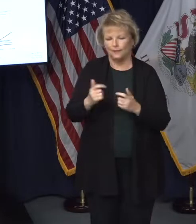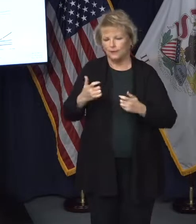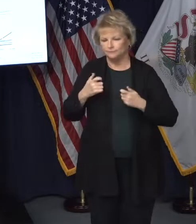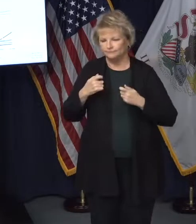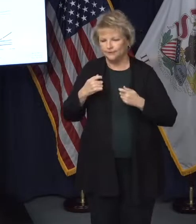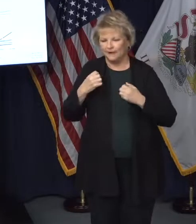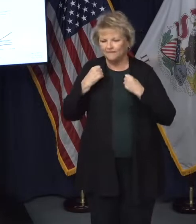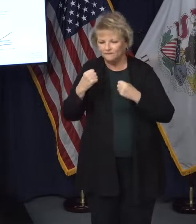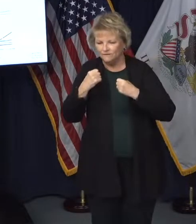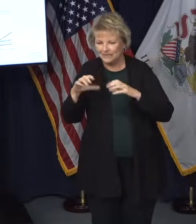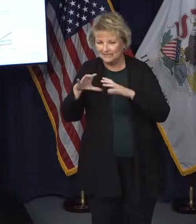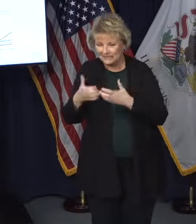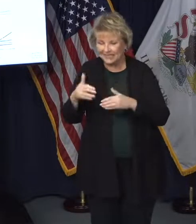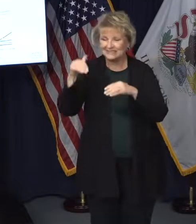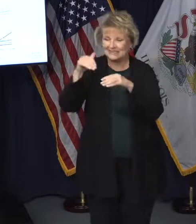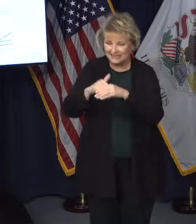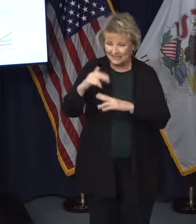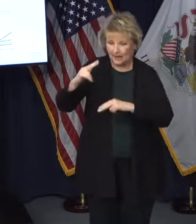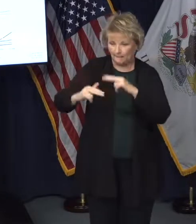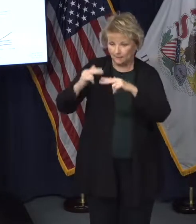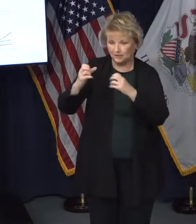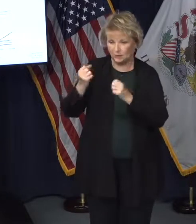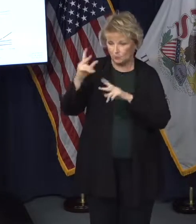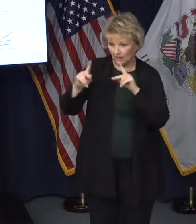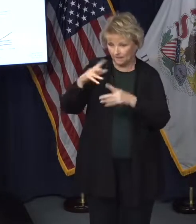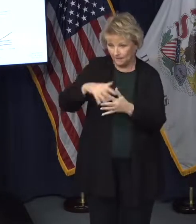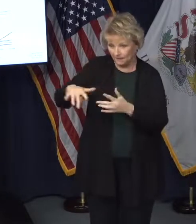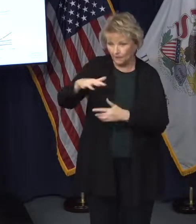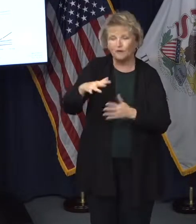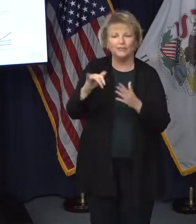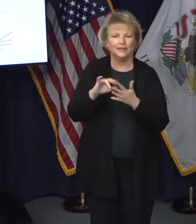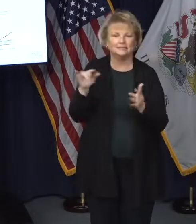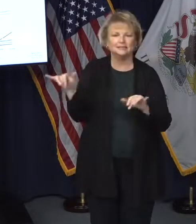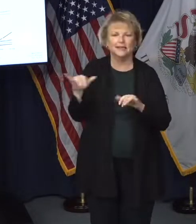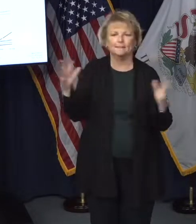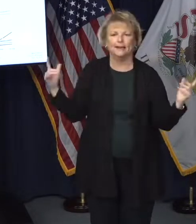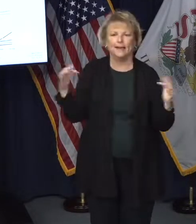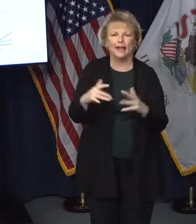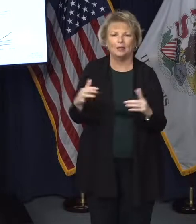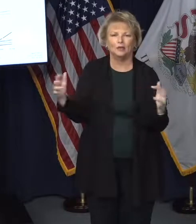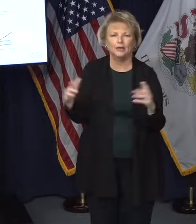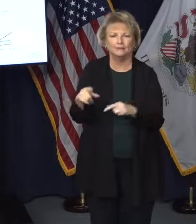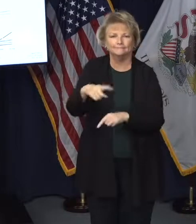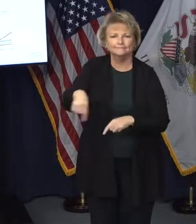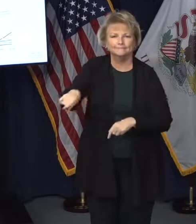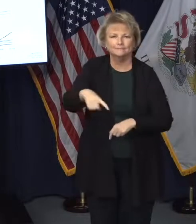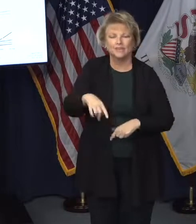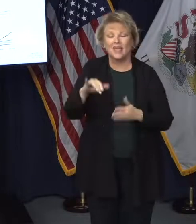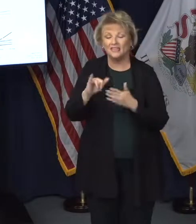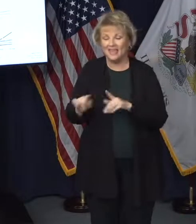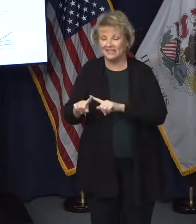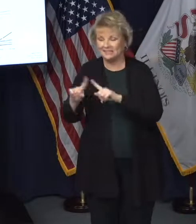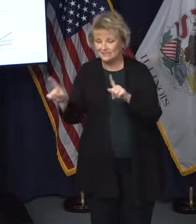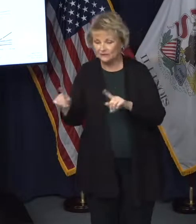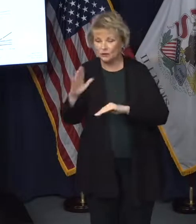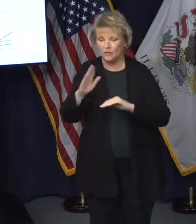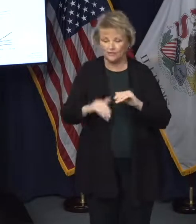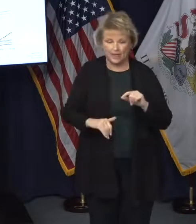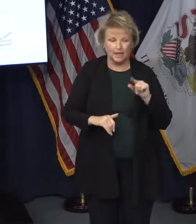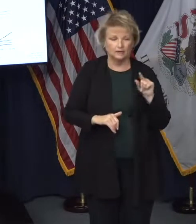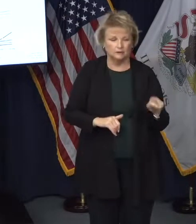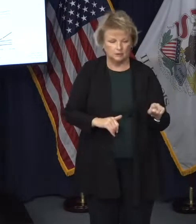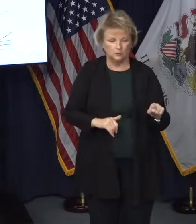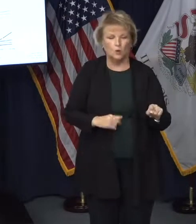class indoors with multiple people, that's essentially a gathering. And so that is different from having